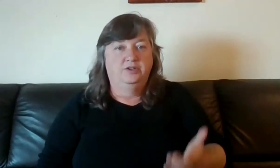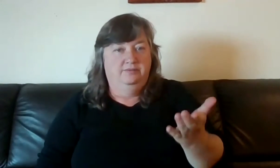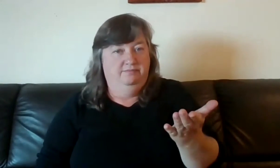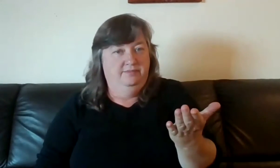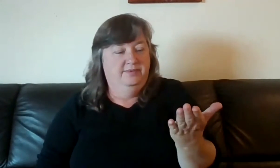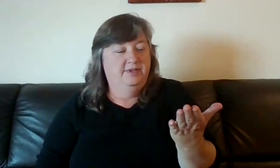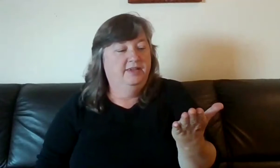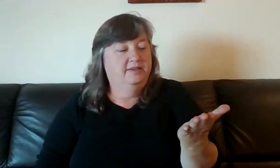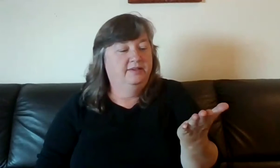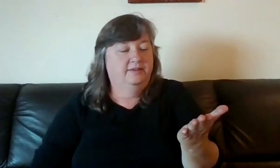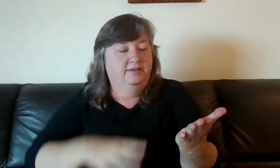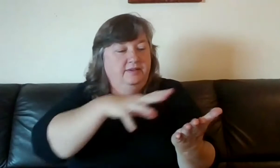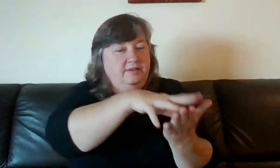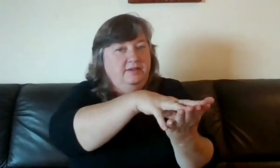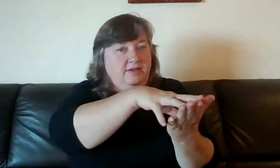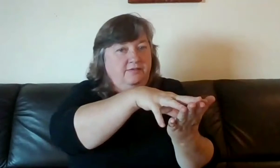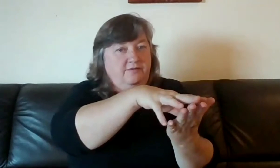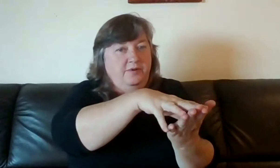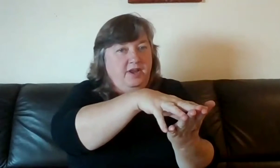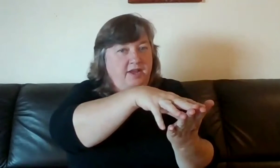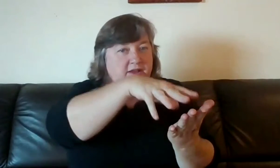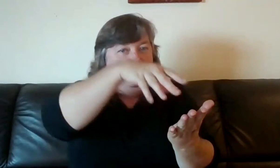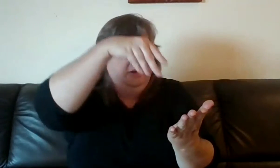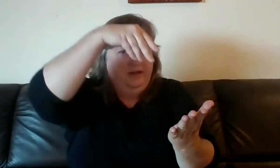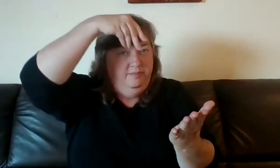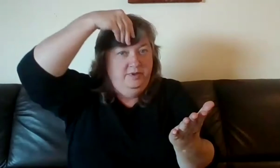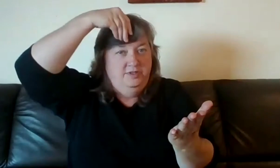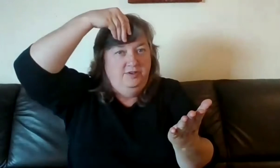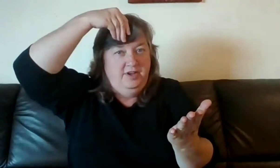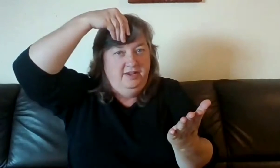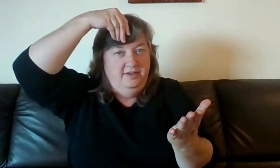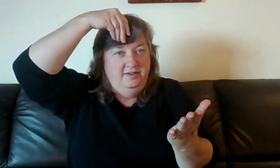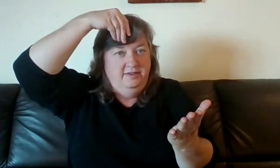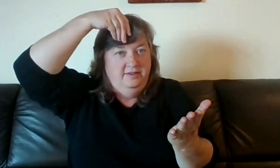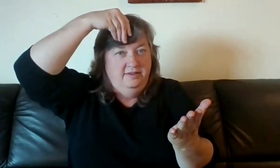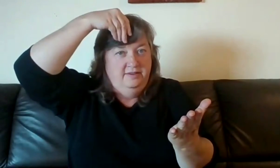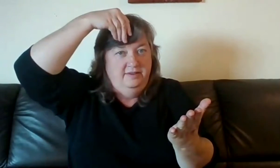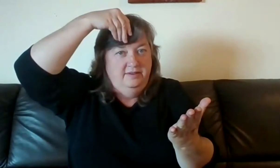Learn. Take from your hand and put it to your head.